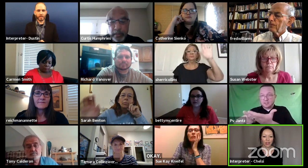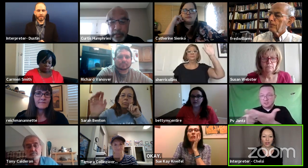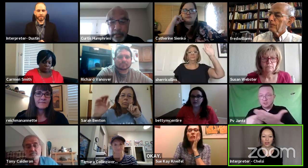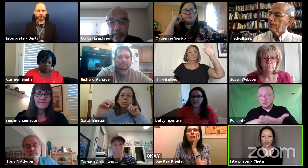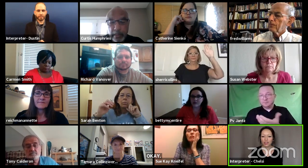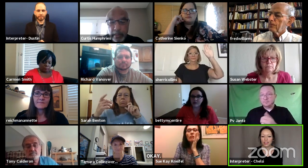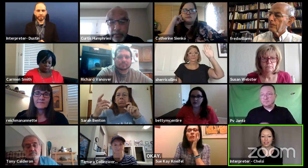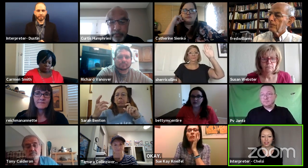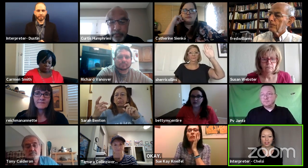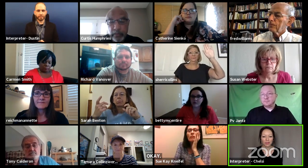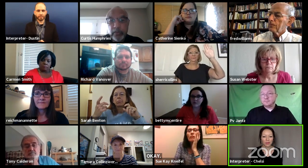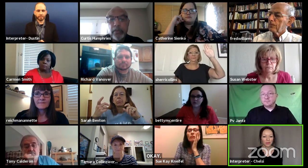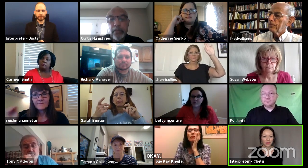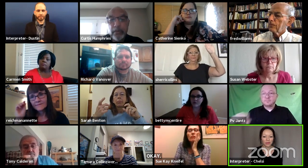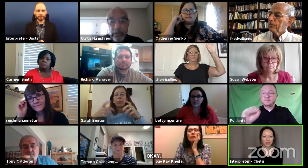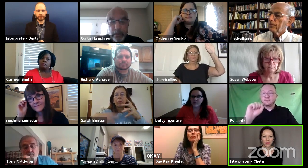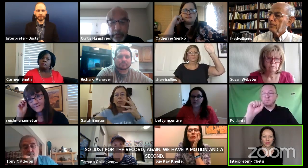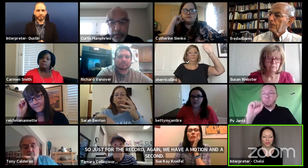Any other discussion?